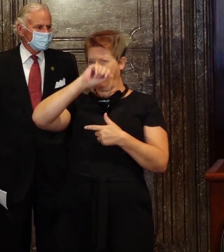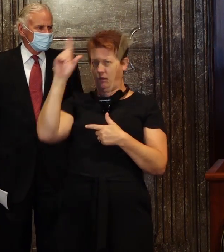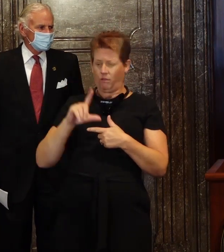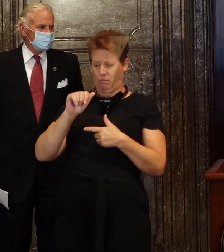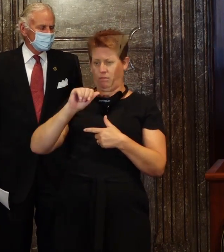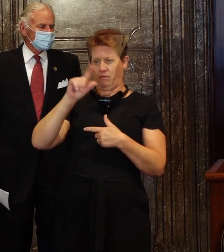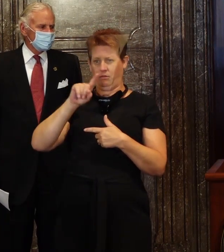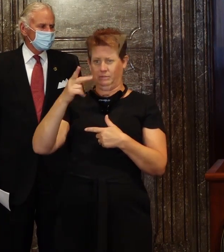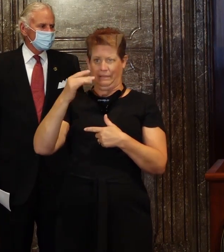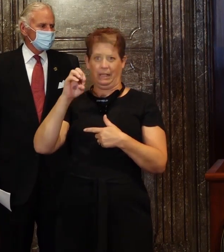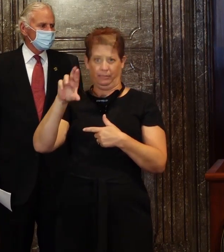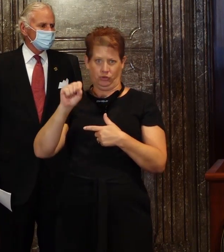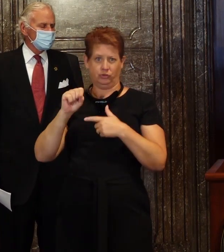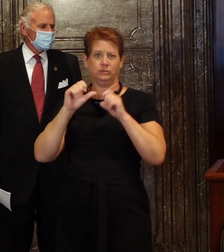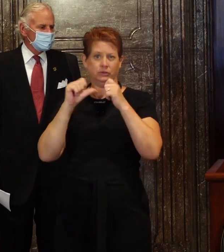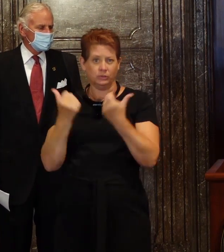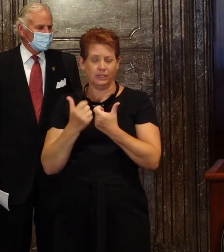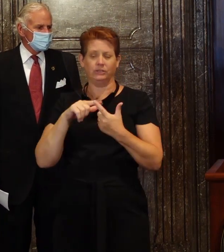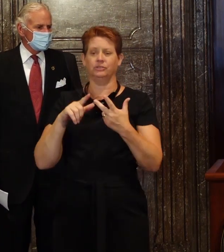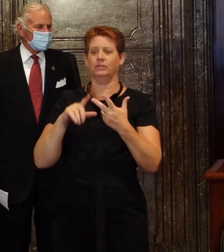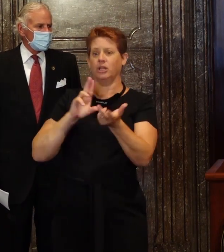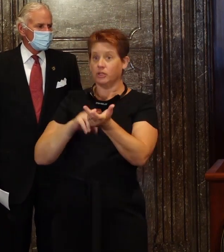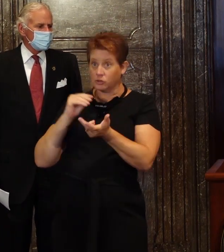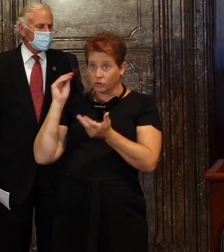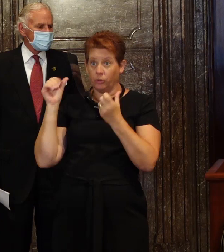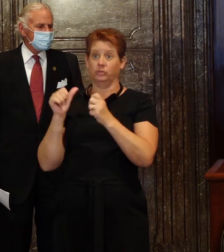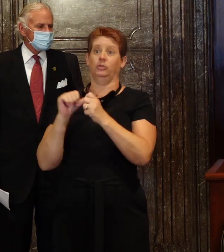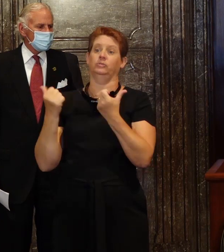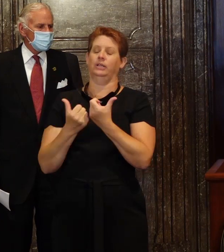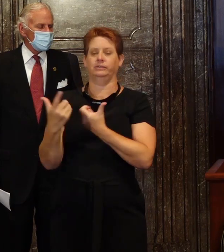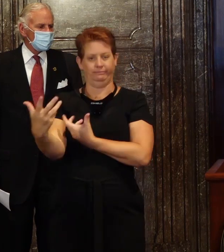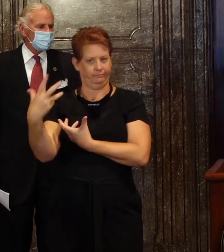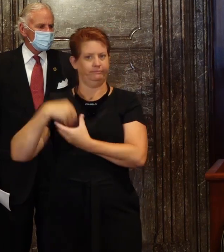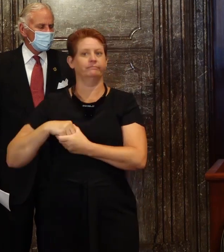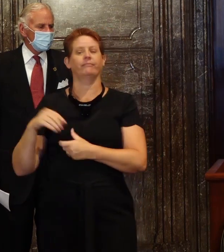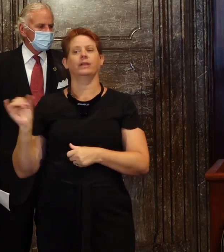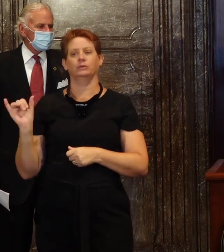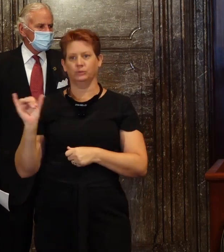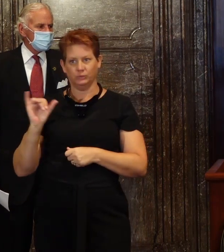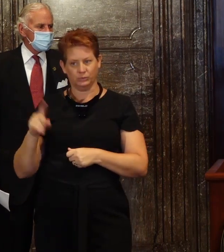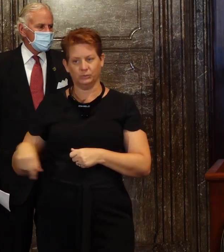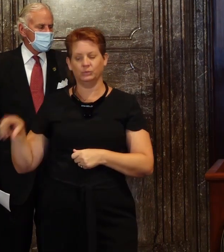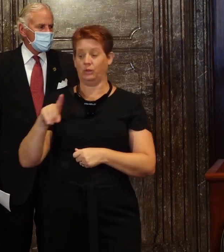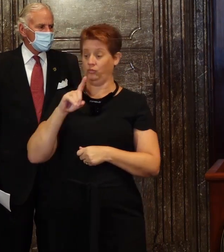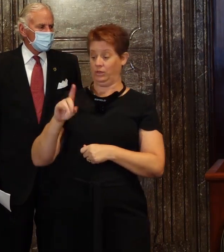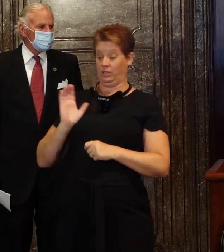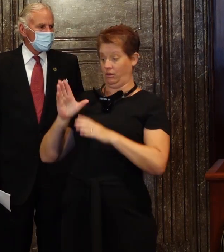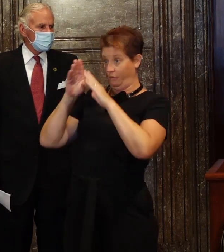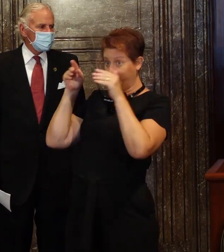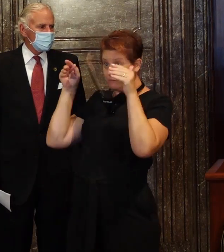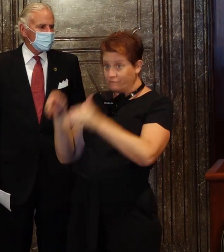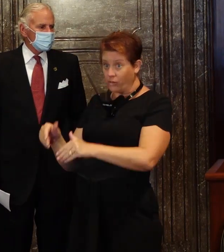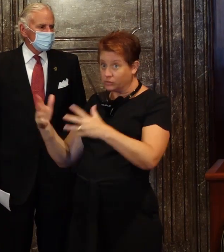Nursing Home Association is represented as all. All are very active members of this committee, and again, our focus is to look